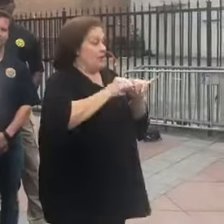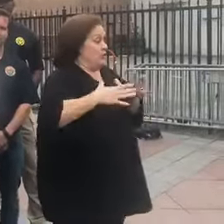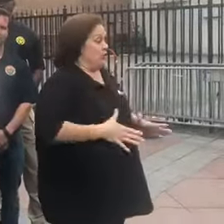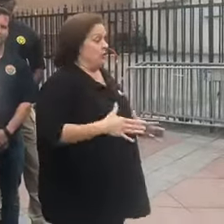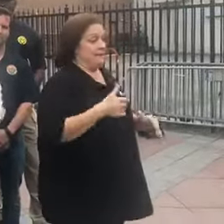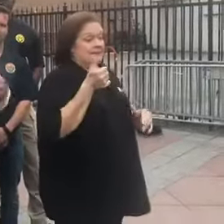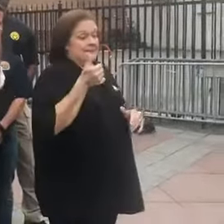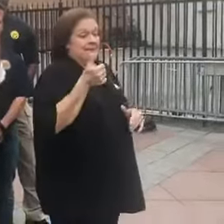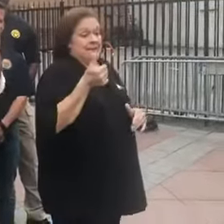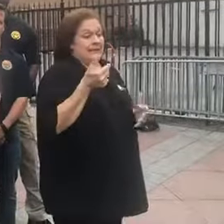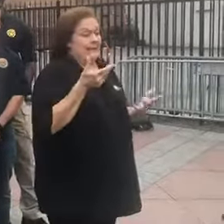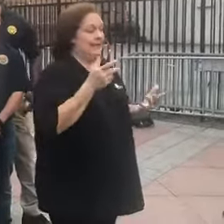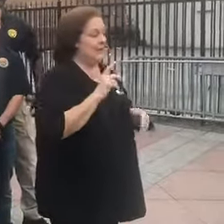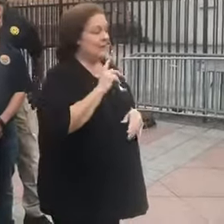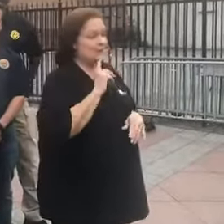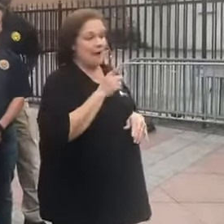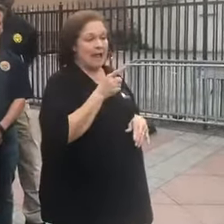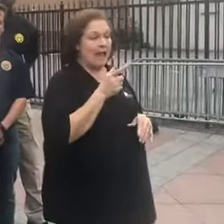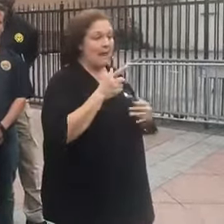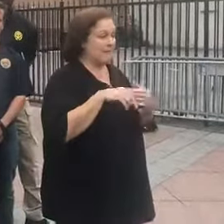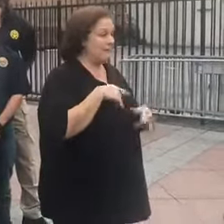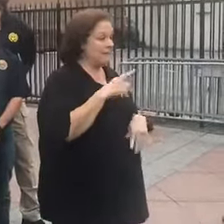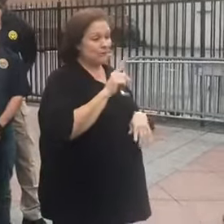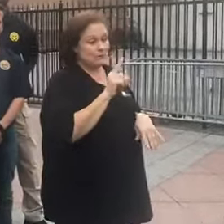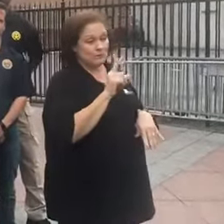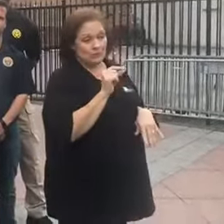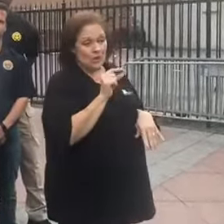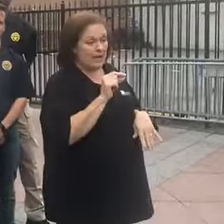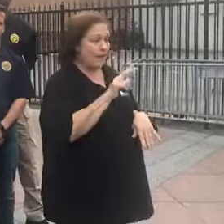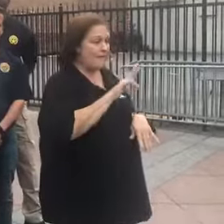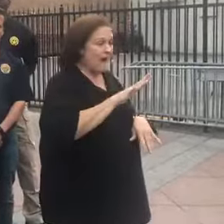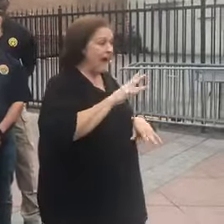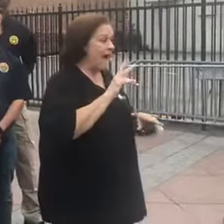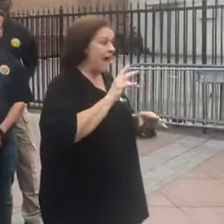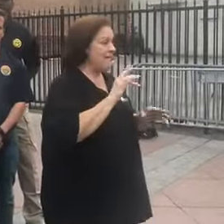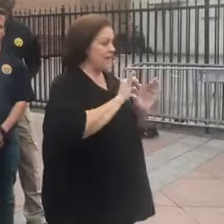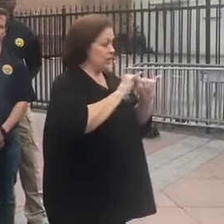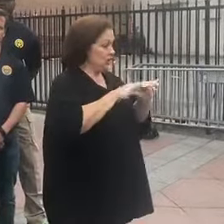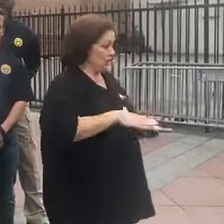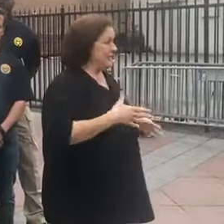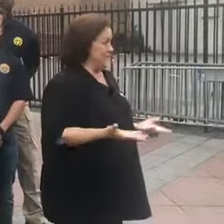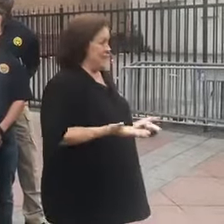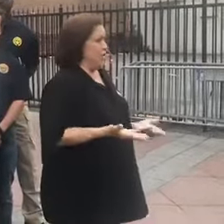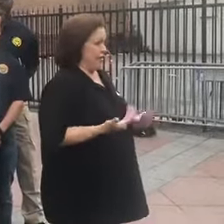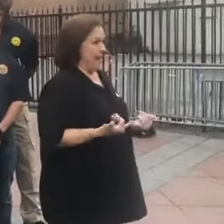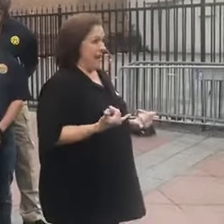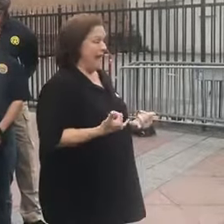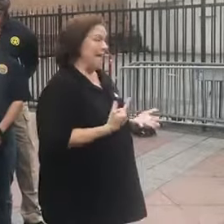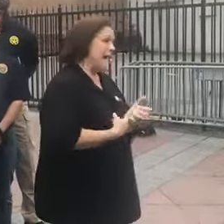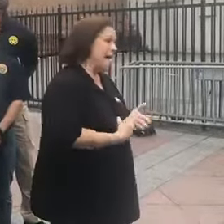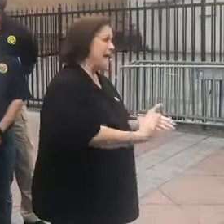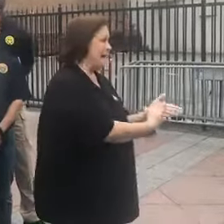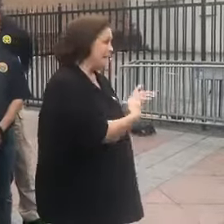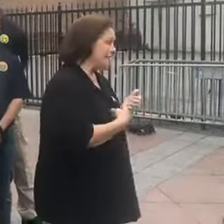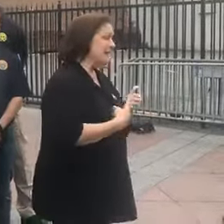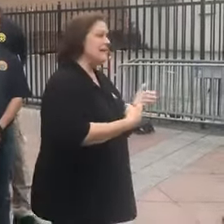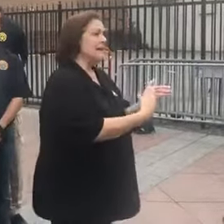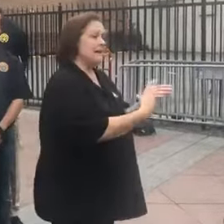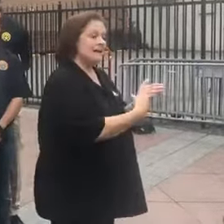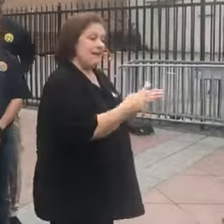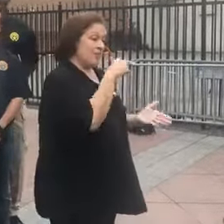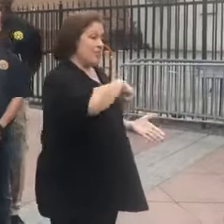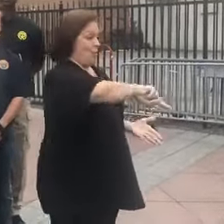there. I hate to estimate how many it is, 25, 30 engineers, and I will tell you once again with all due faith, these are the